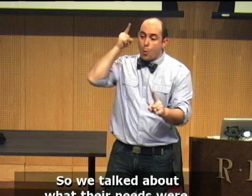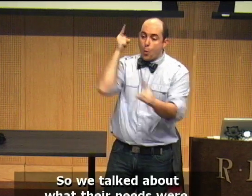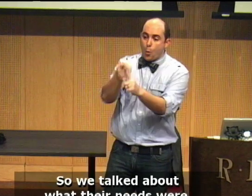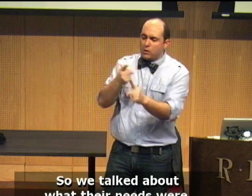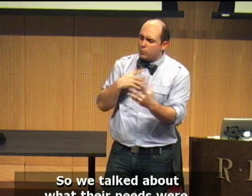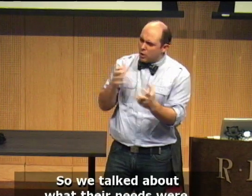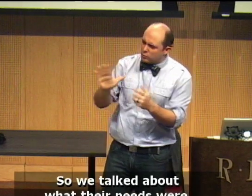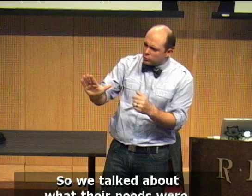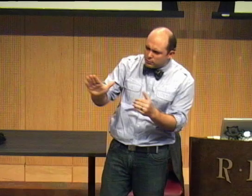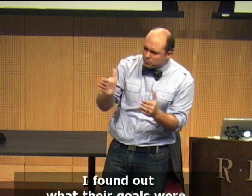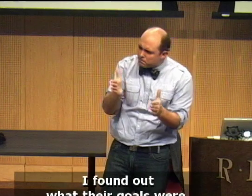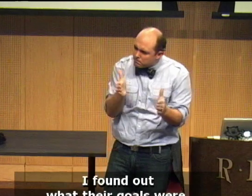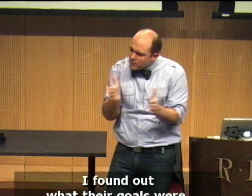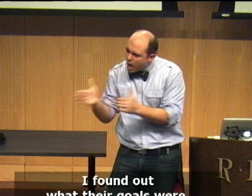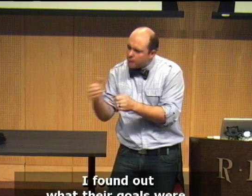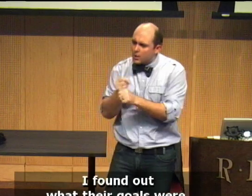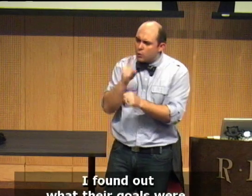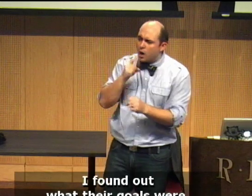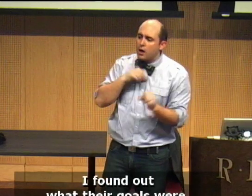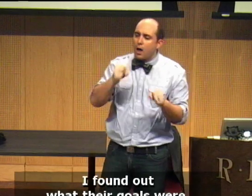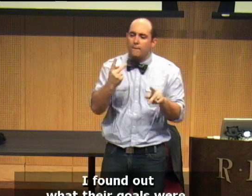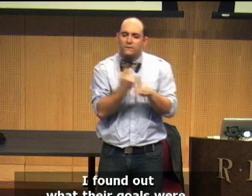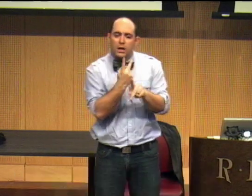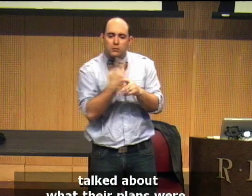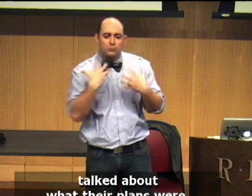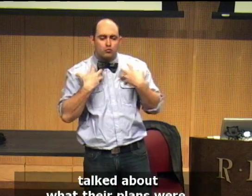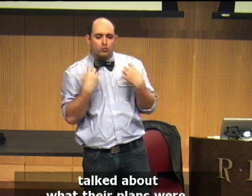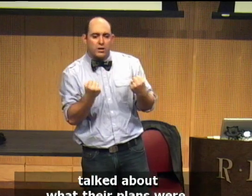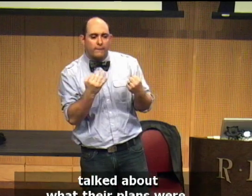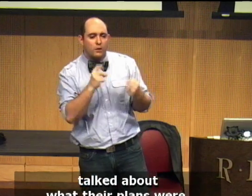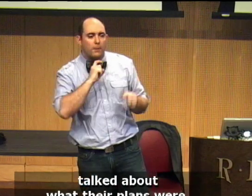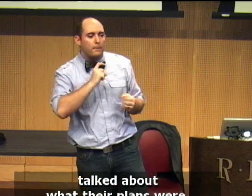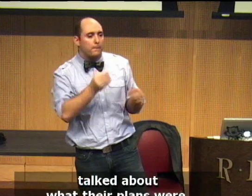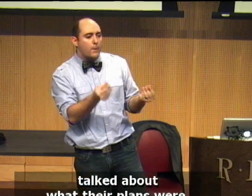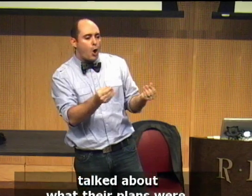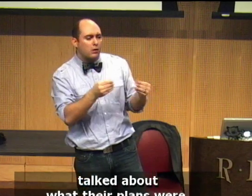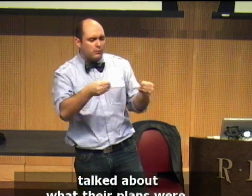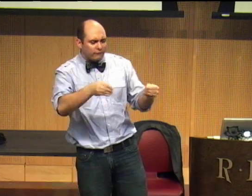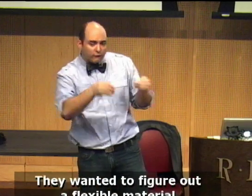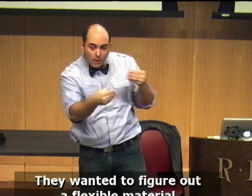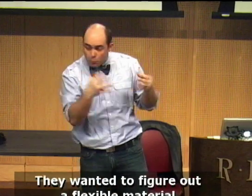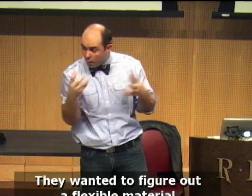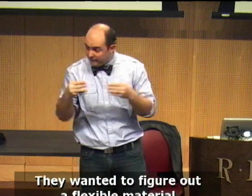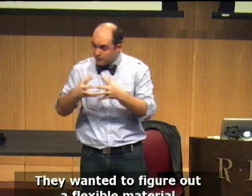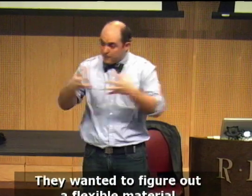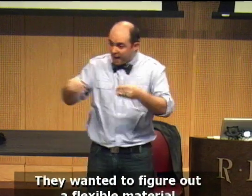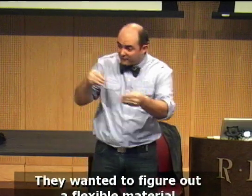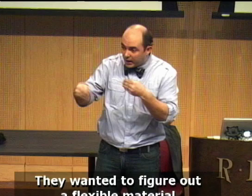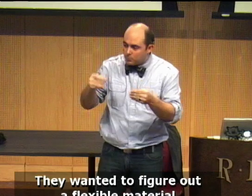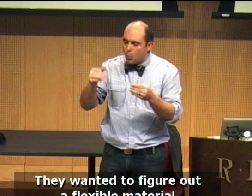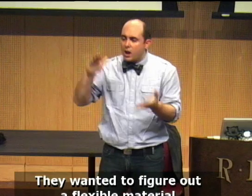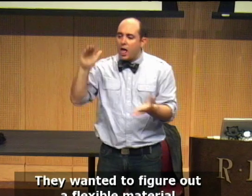their needs were. I found out what their goals were. Talked about what their plans were. They wanted to